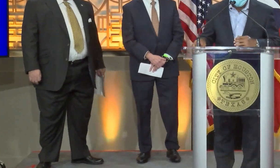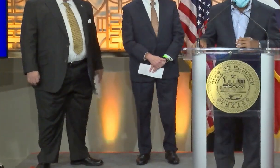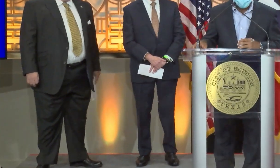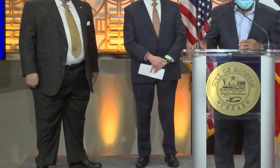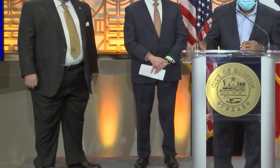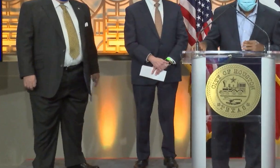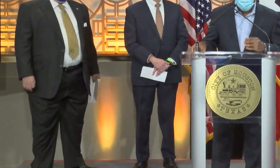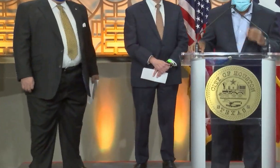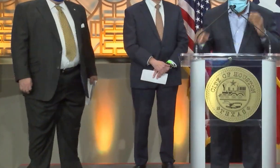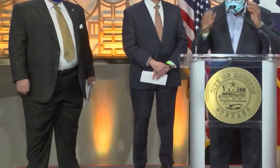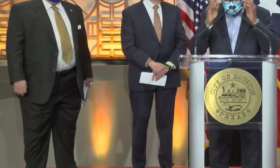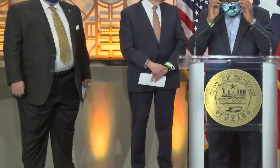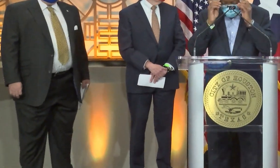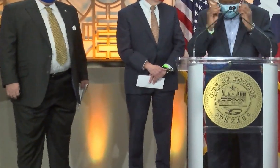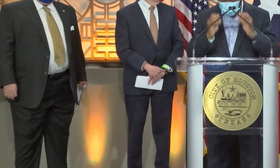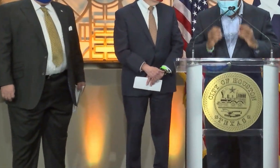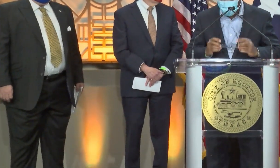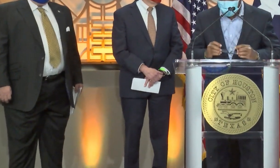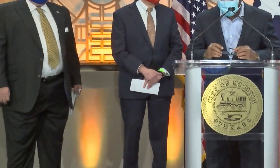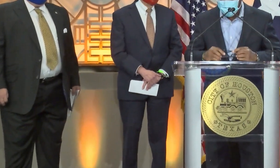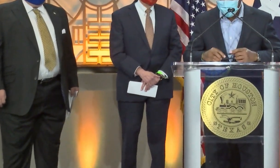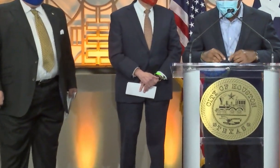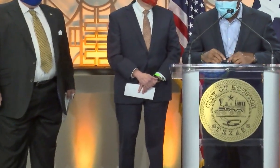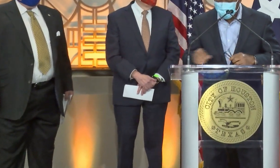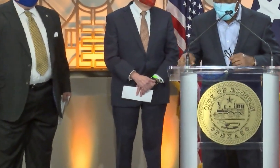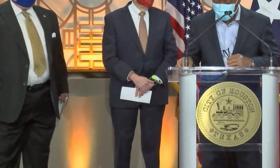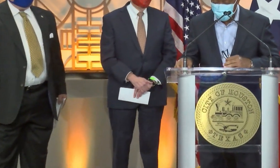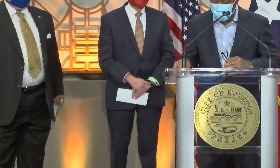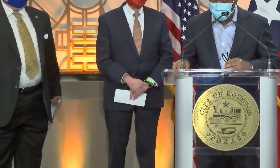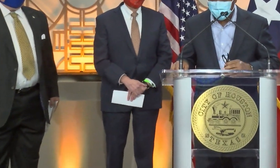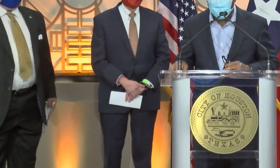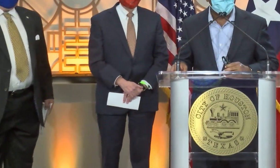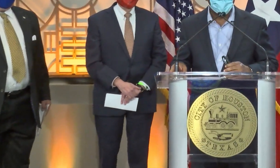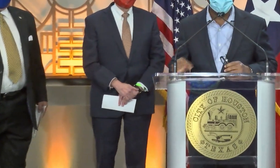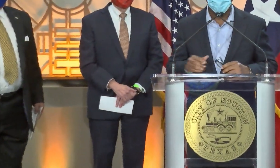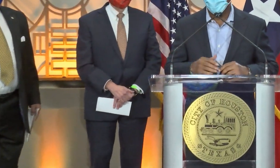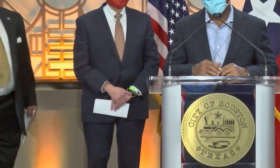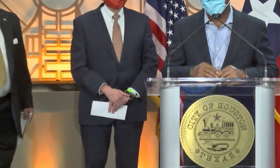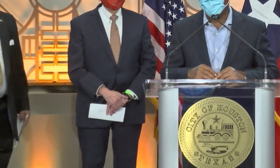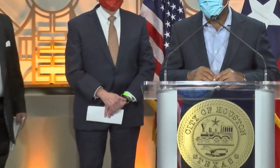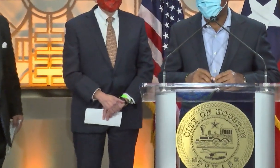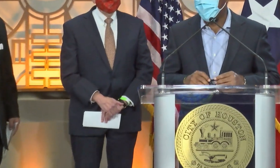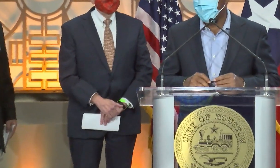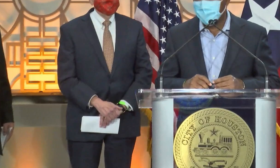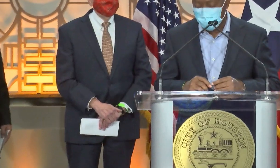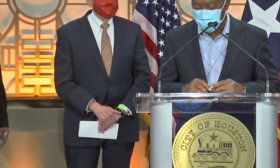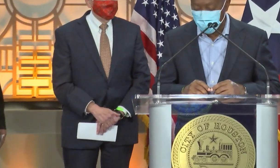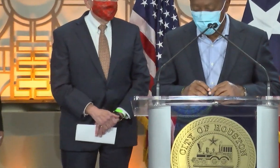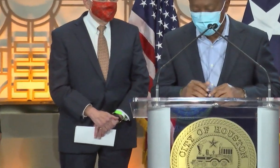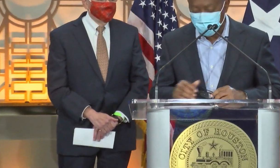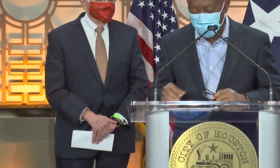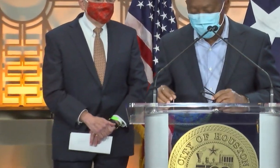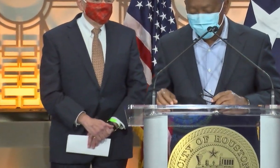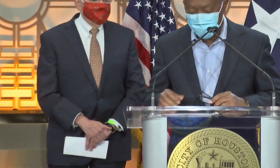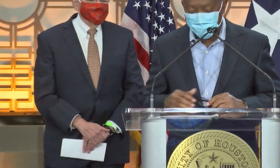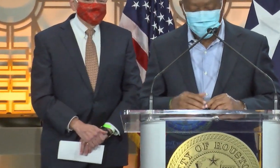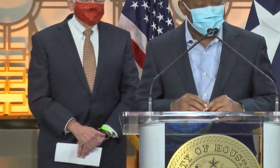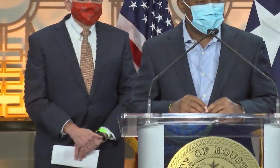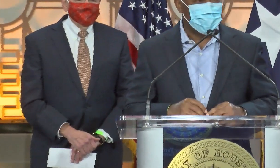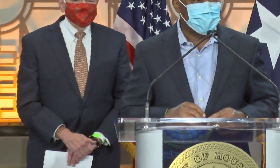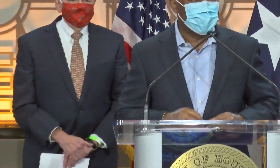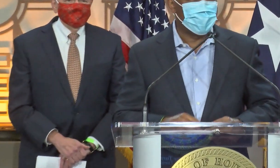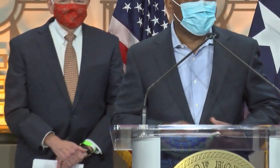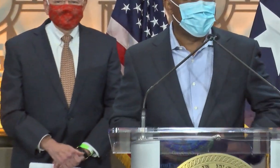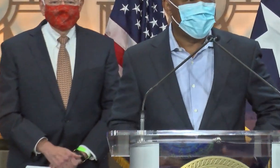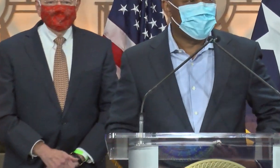for Reliant is going to be with us in a virtual way. So again, good morning to everyone.